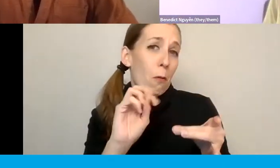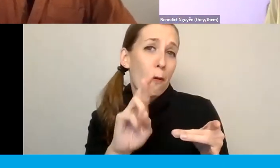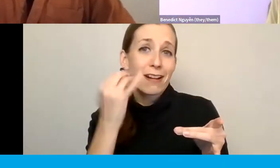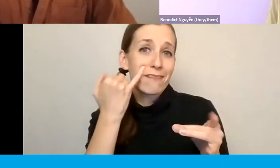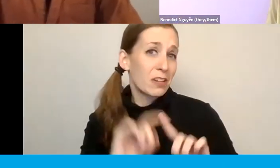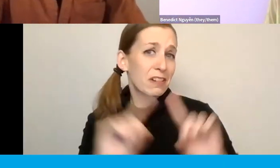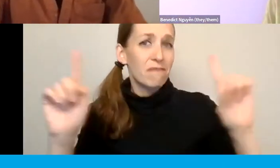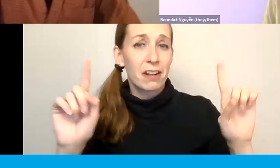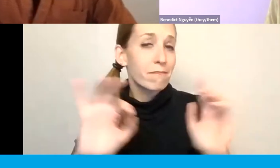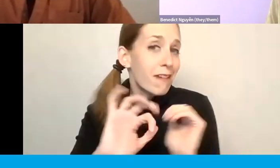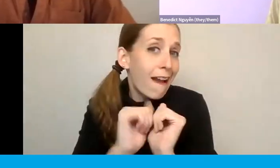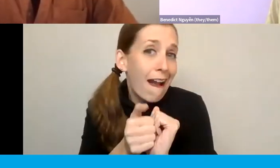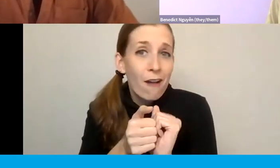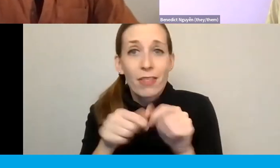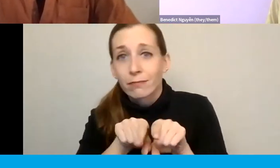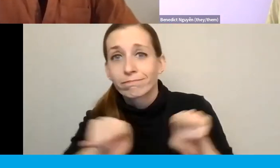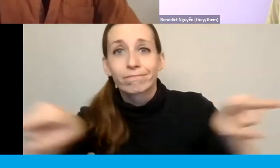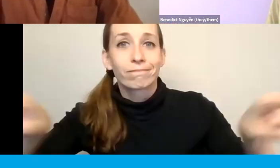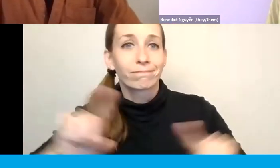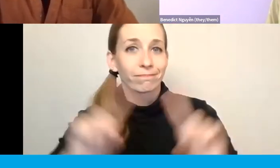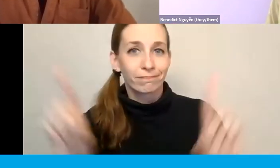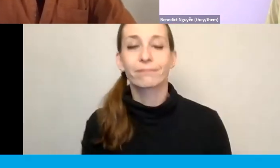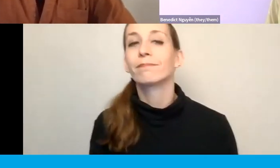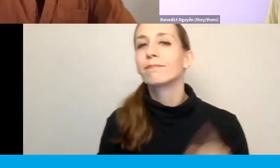Yeah. I mean, I'm sure you remember a little bit, just like the